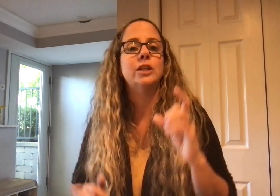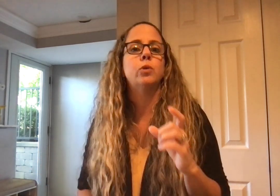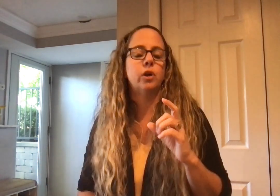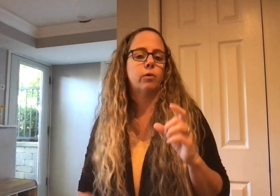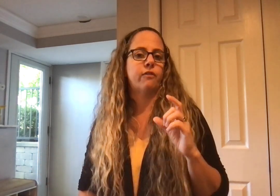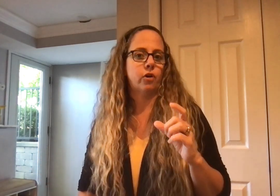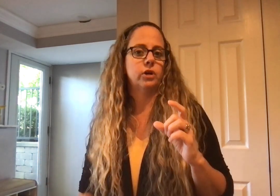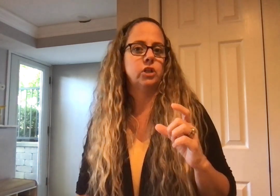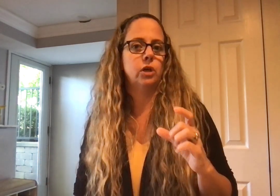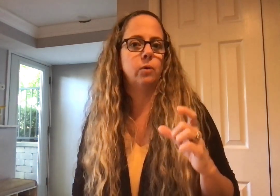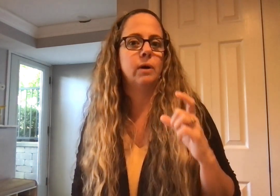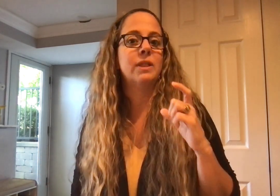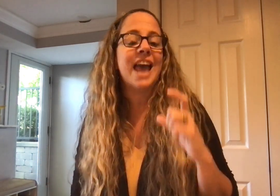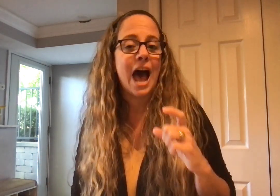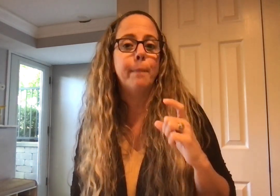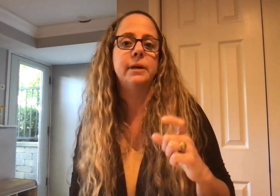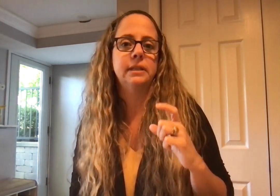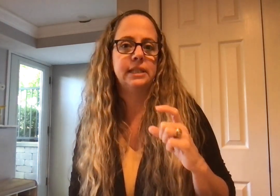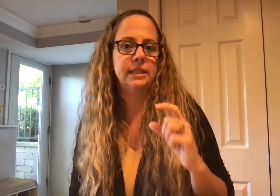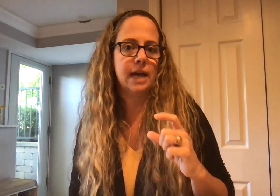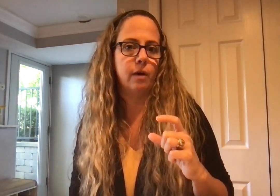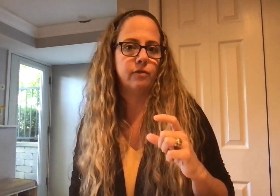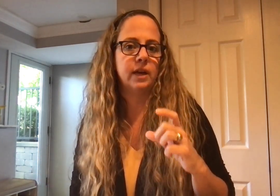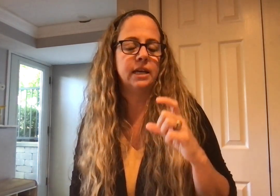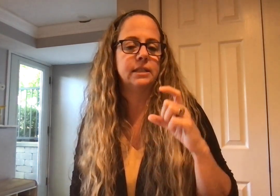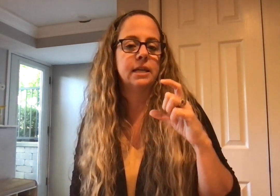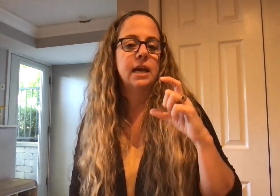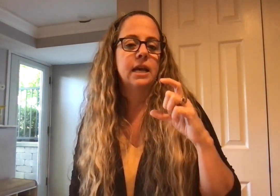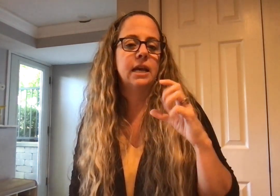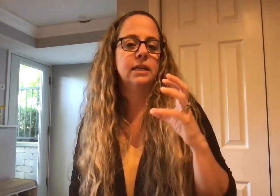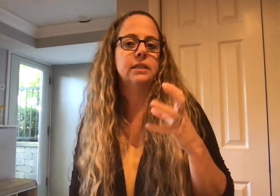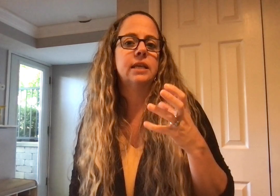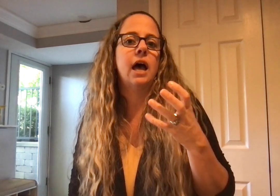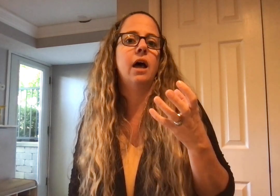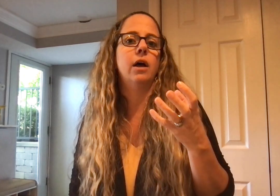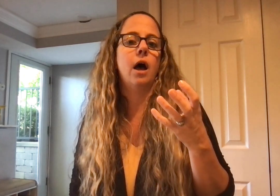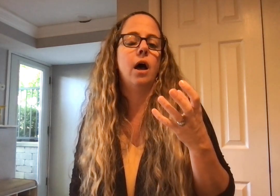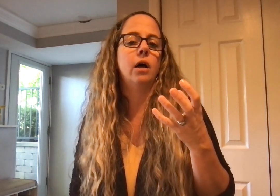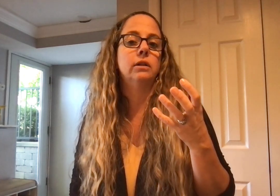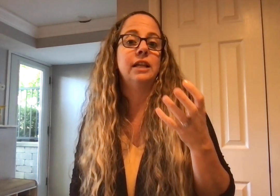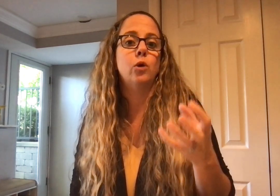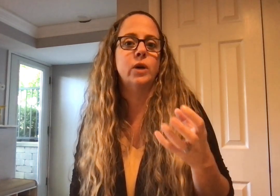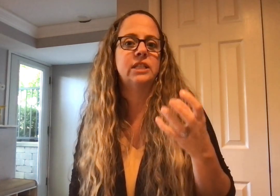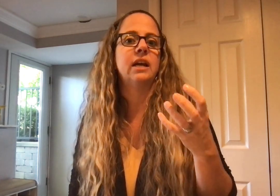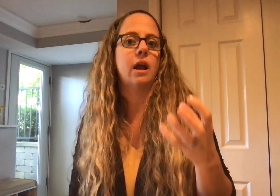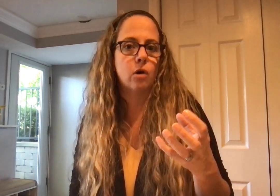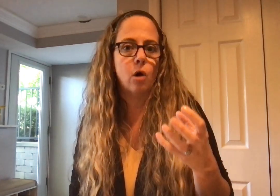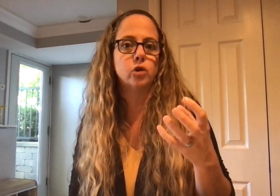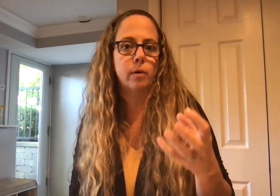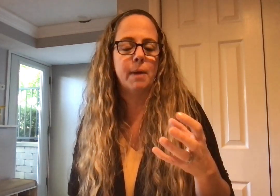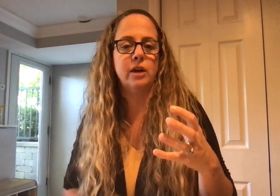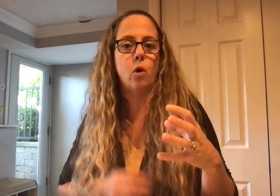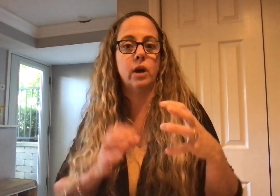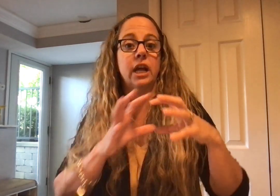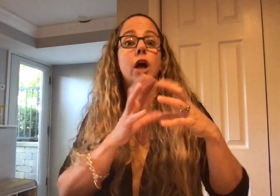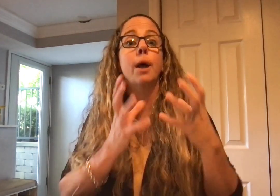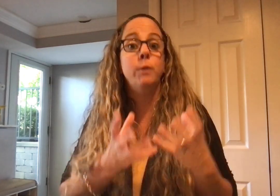what they're referring to with capital D deaf, is a linguistic and a cultural minority, a